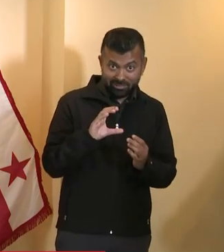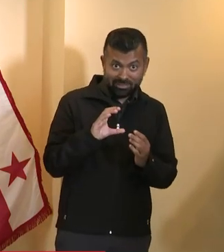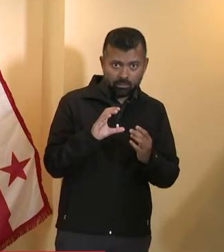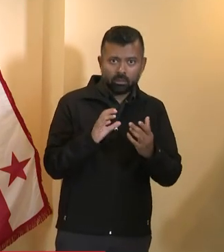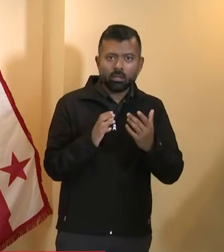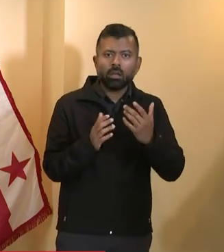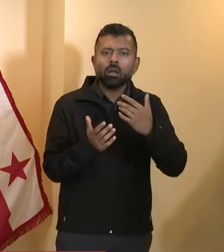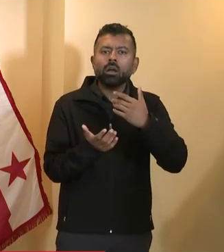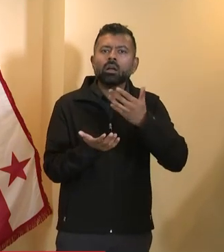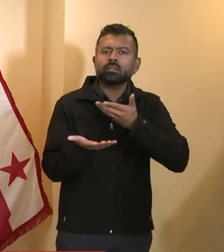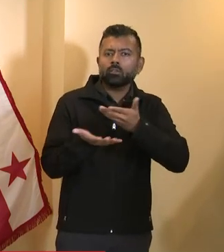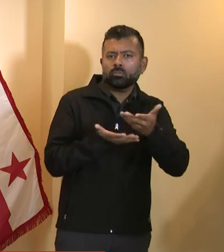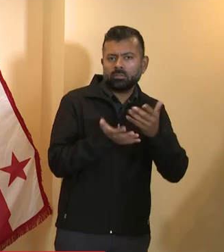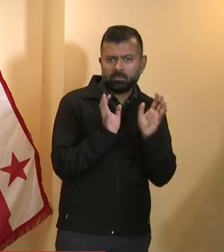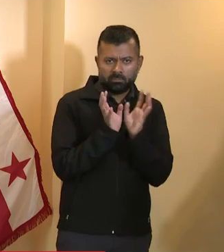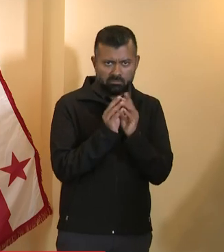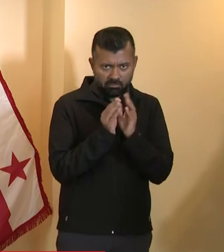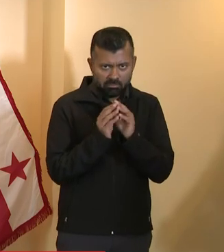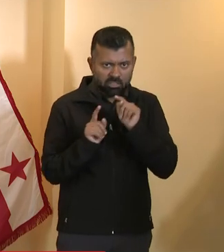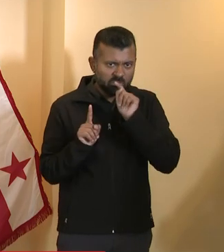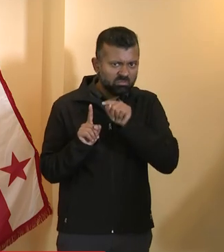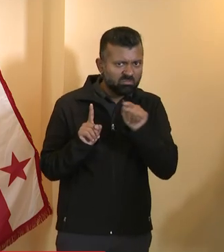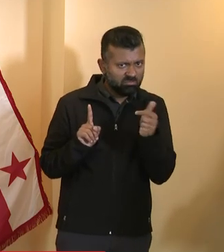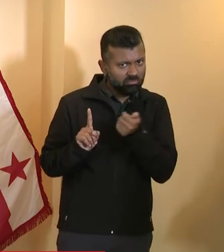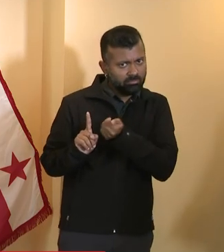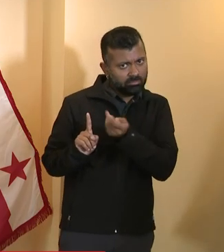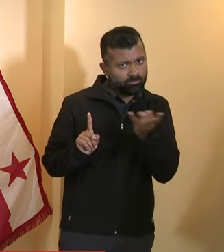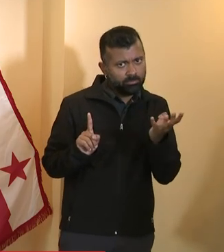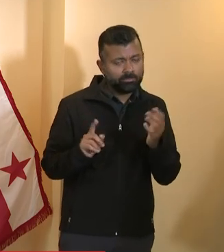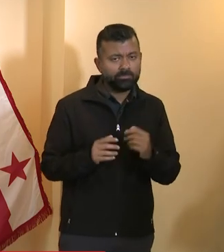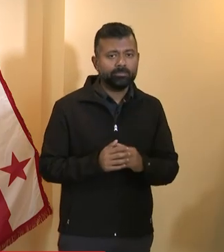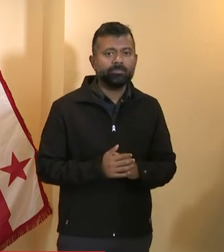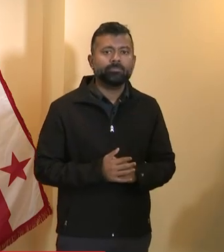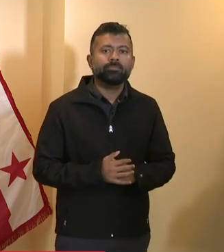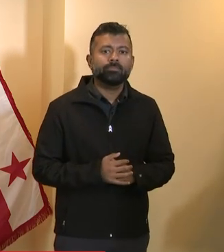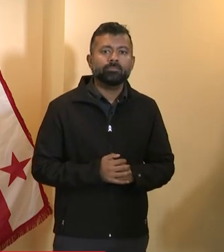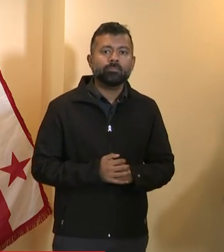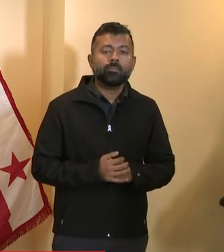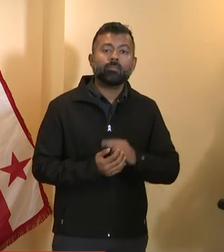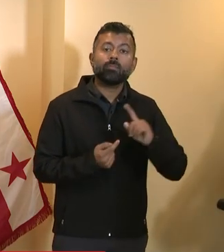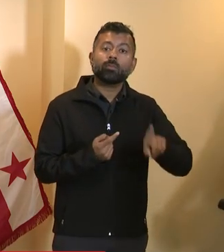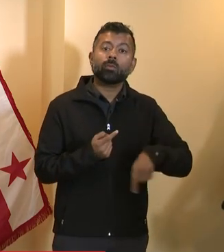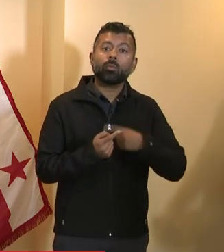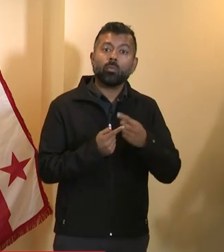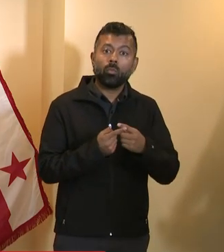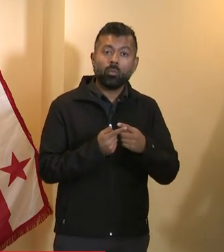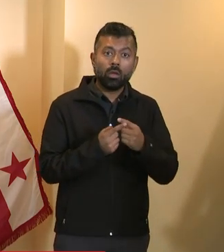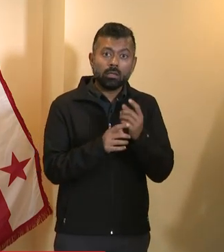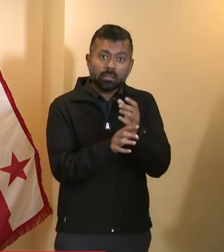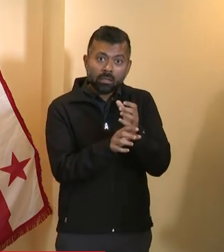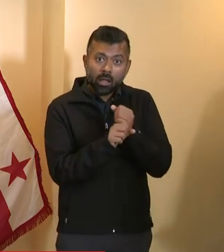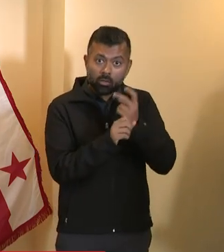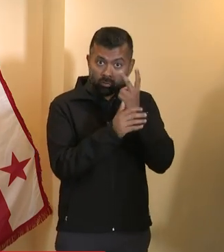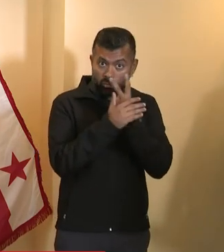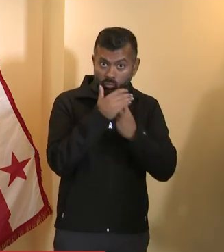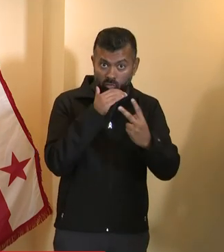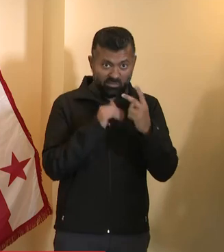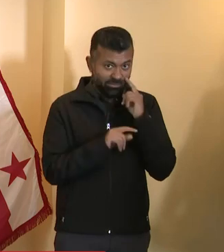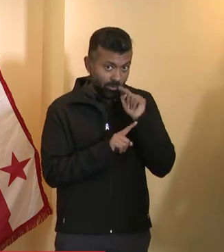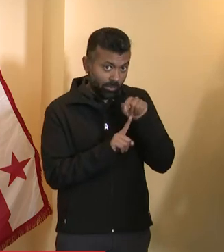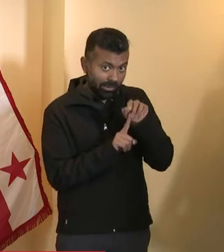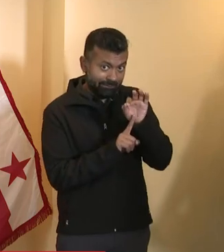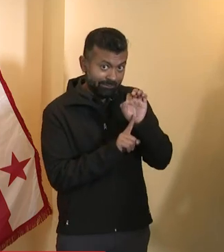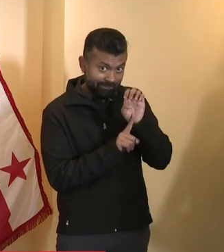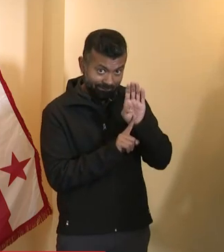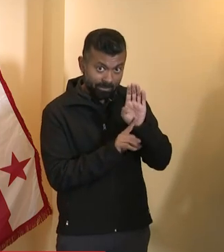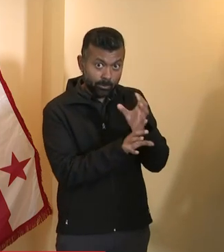year. We always get a budget forecast in February that is kind of our last